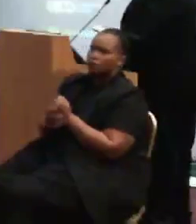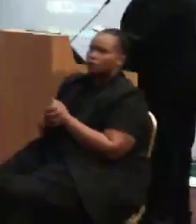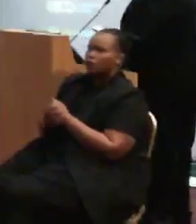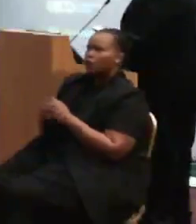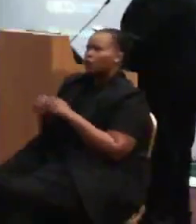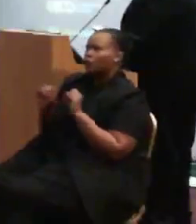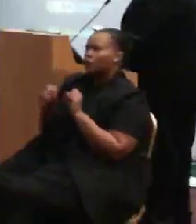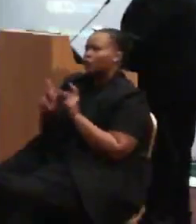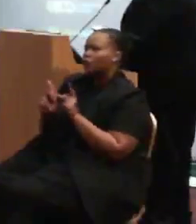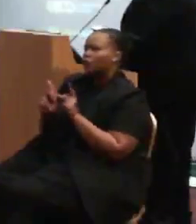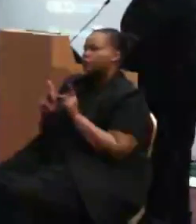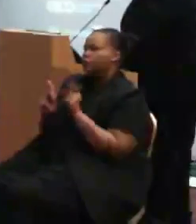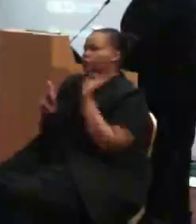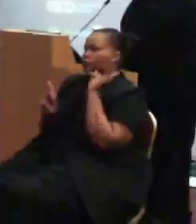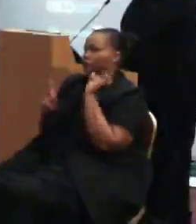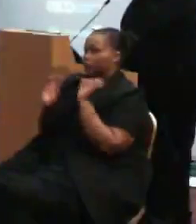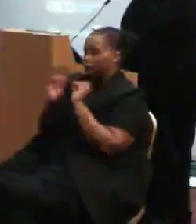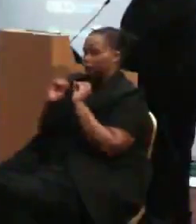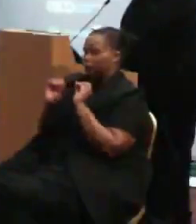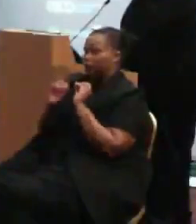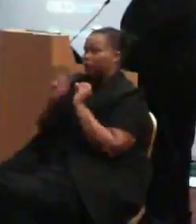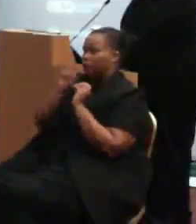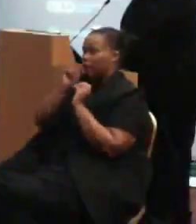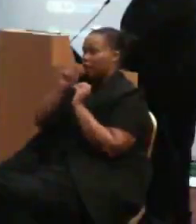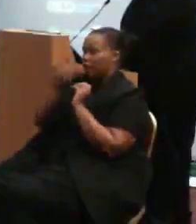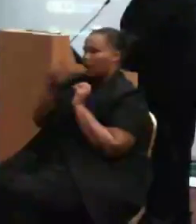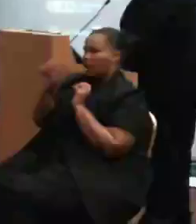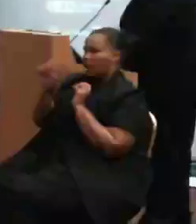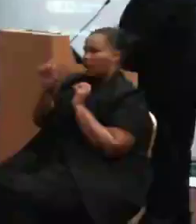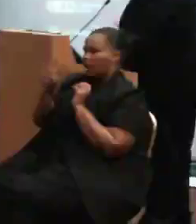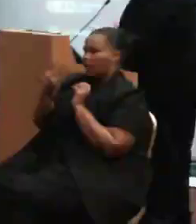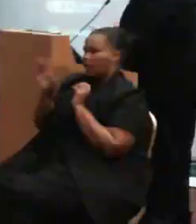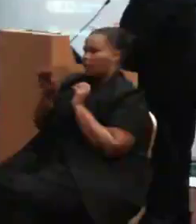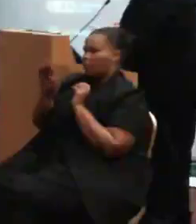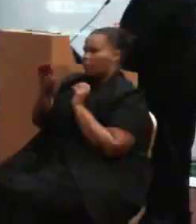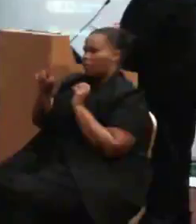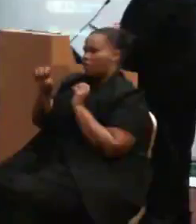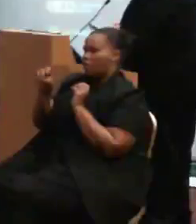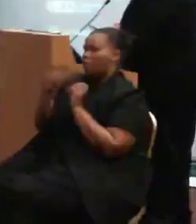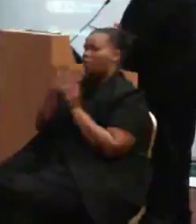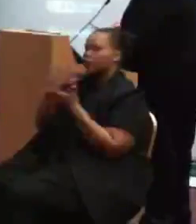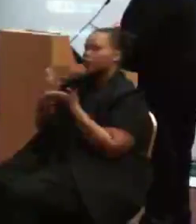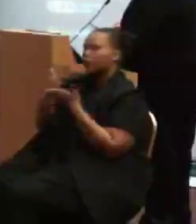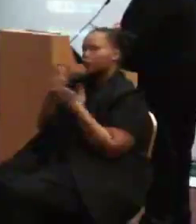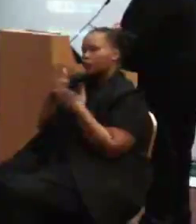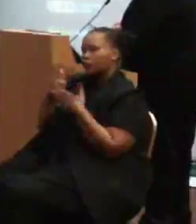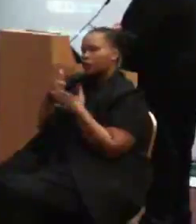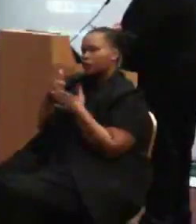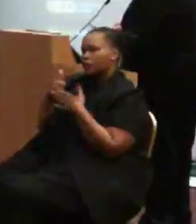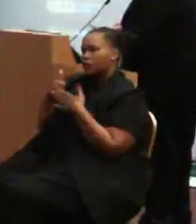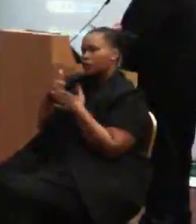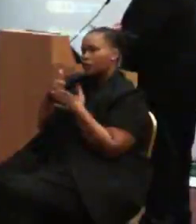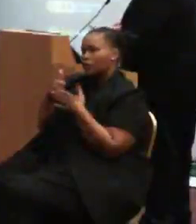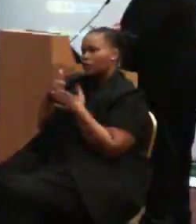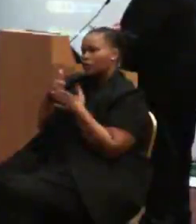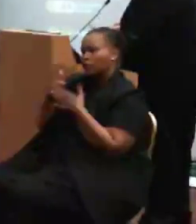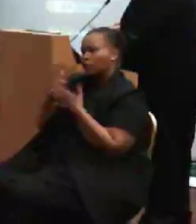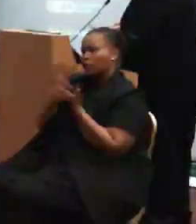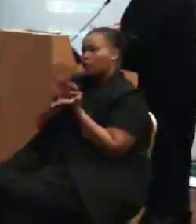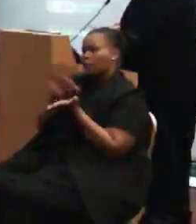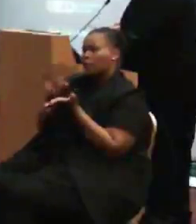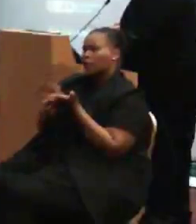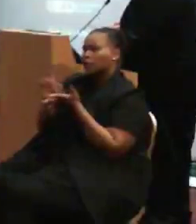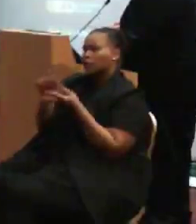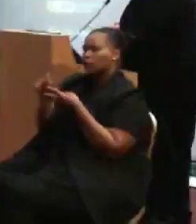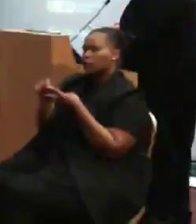Thank you very much. Mr. Ted Blom, if you could also just assist us with regards to the two